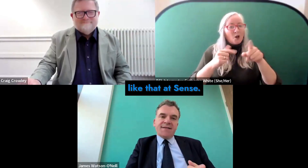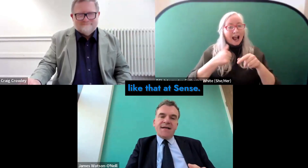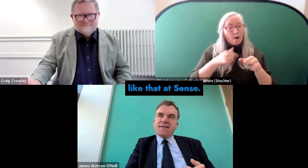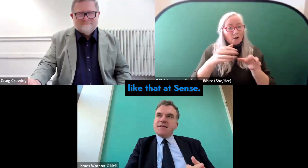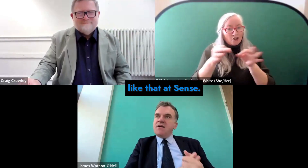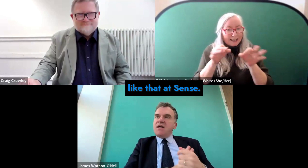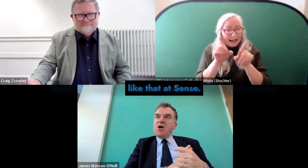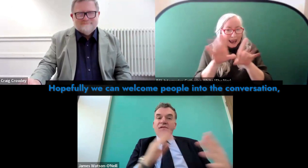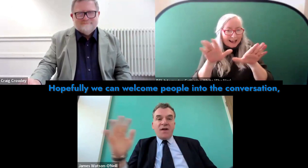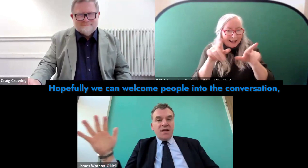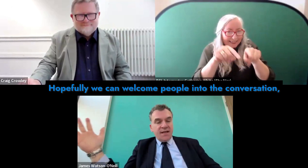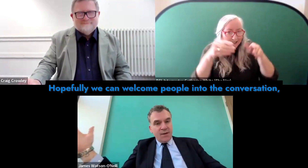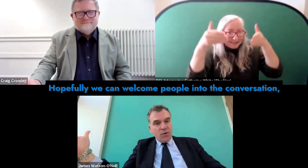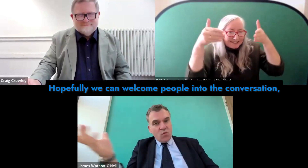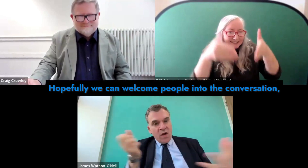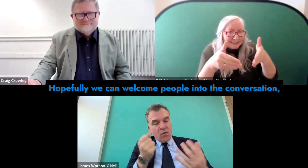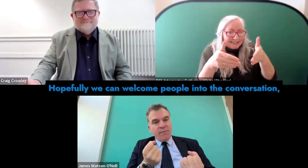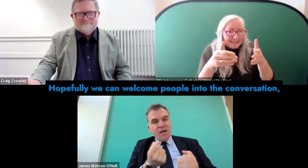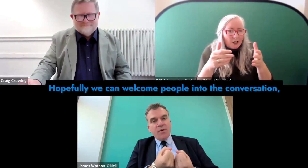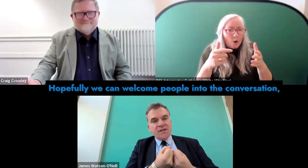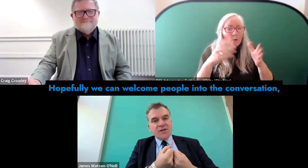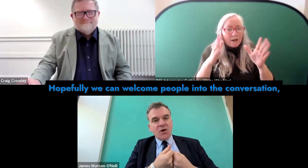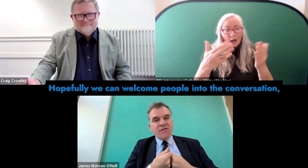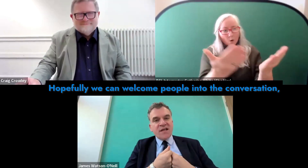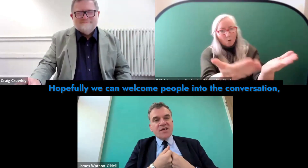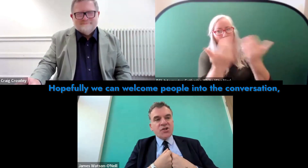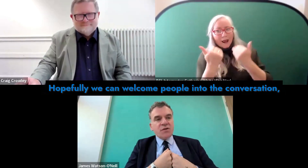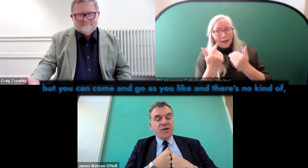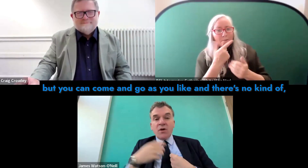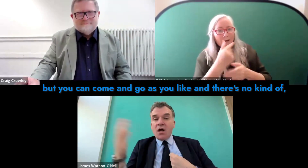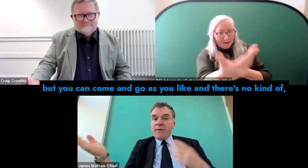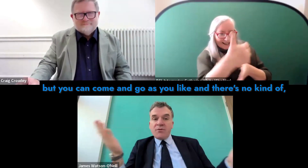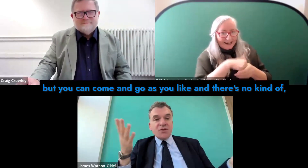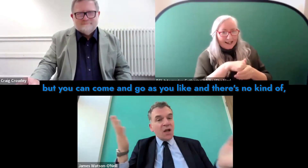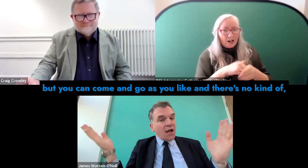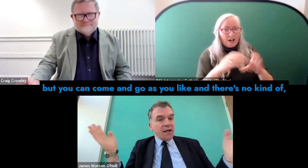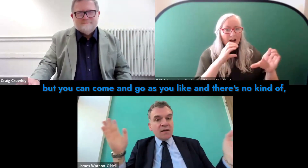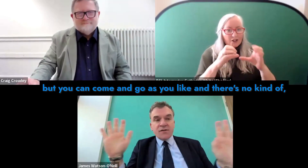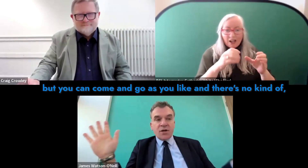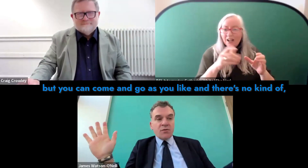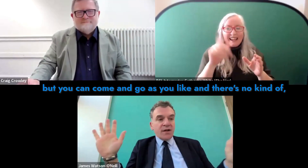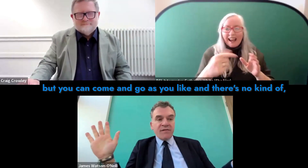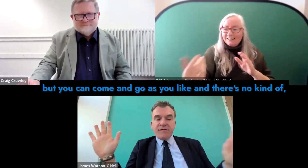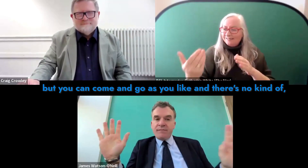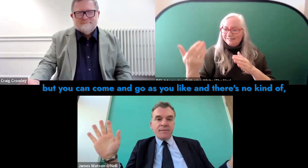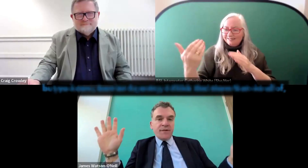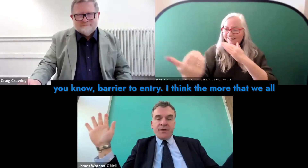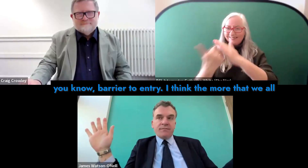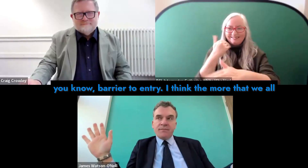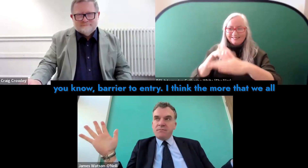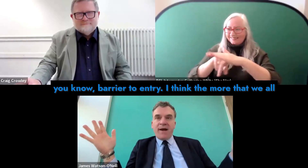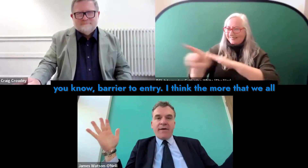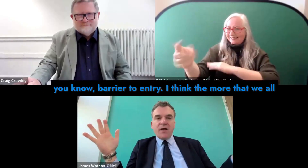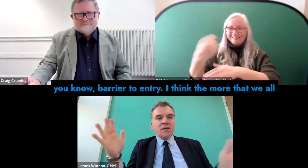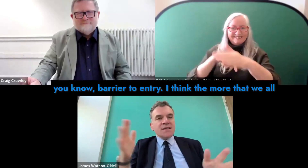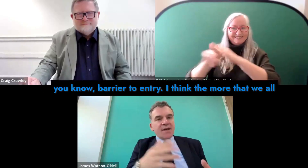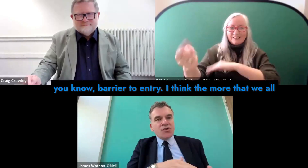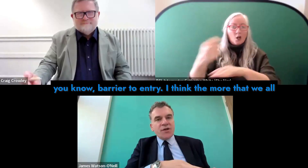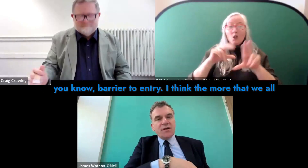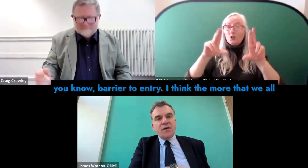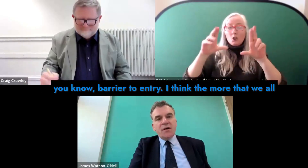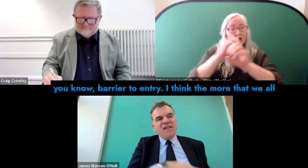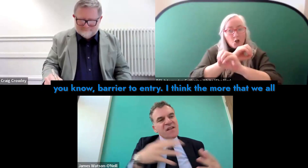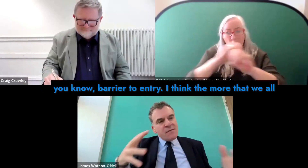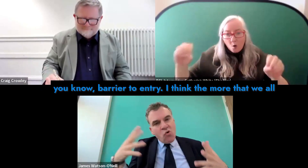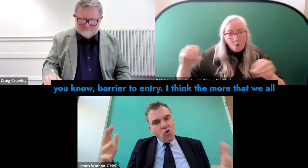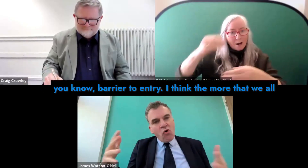like that. At Sense, hopefully we can welcome people into the conversation, but you can come and go as you like, and there's no kind of, barrier to